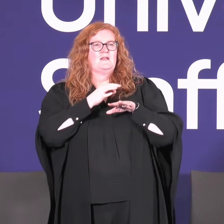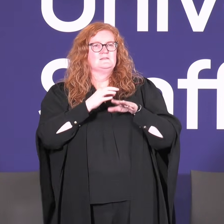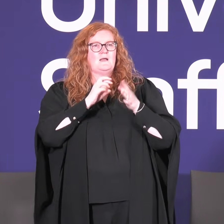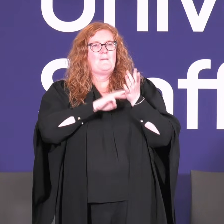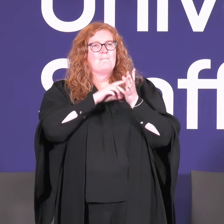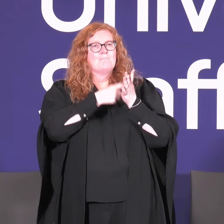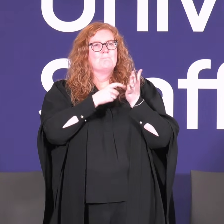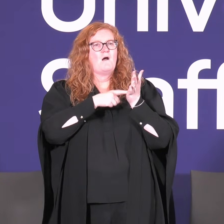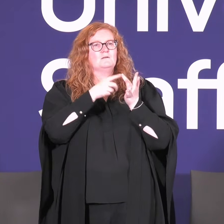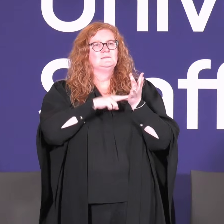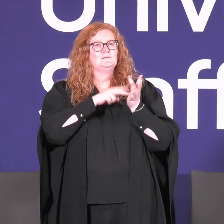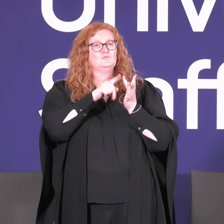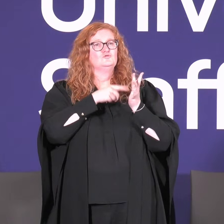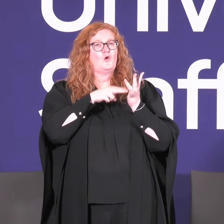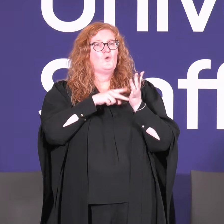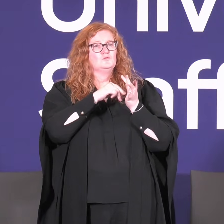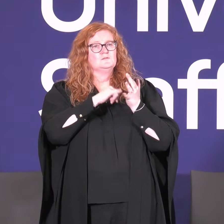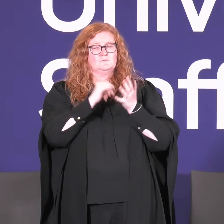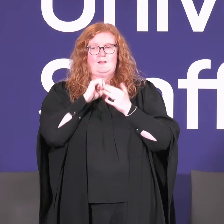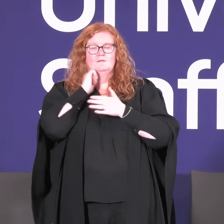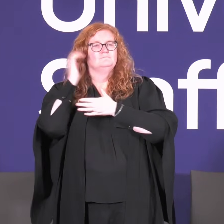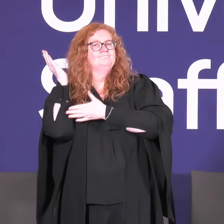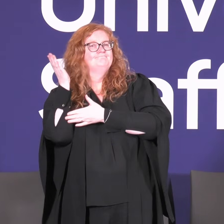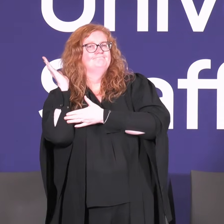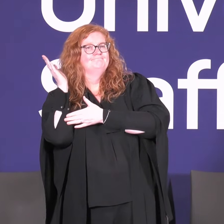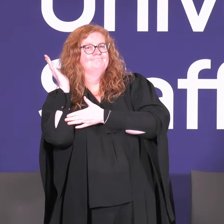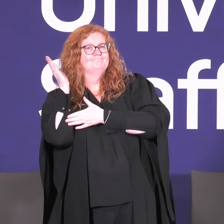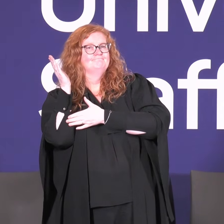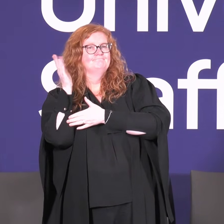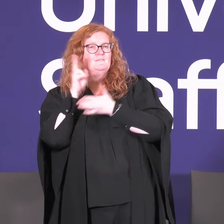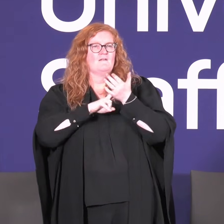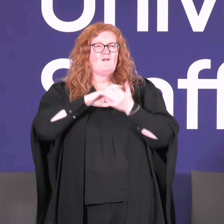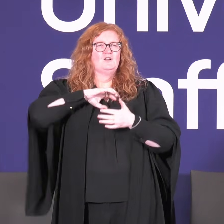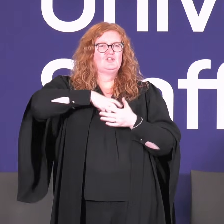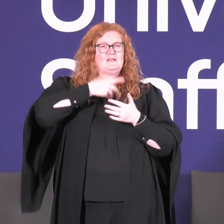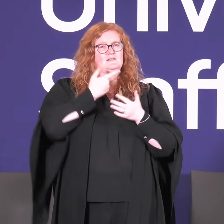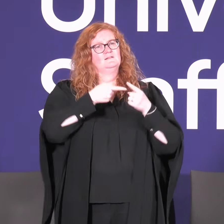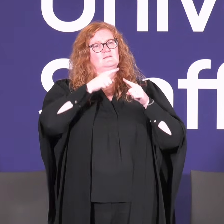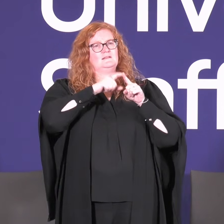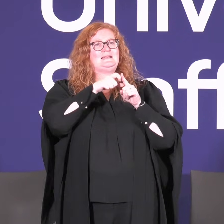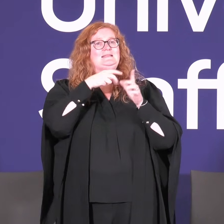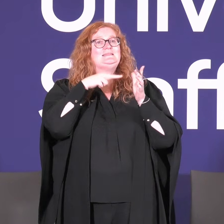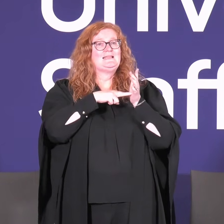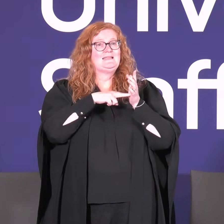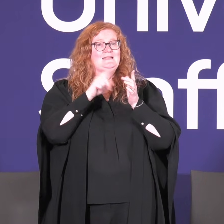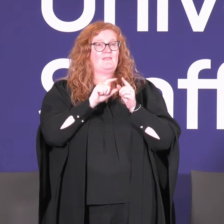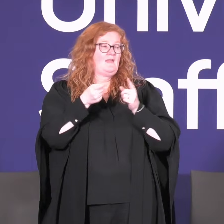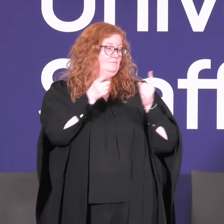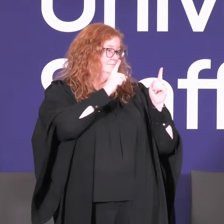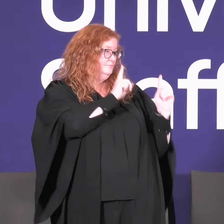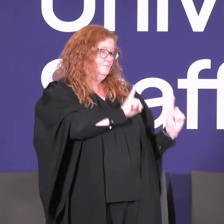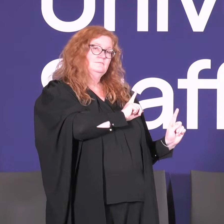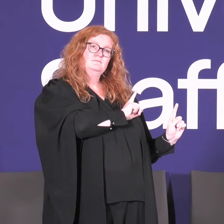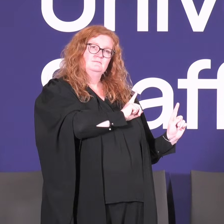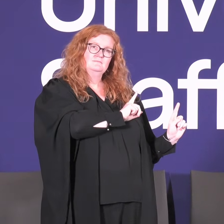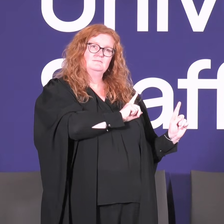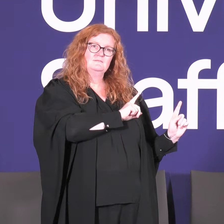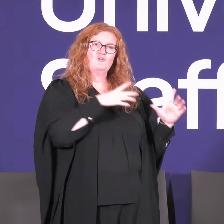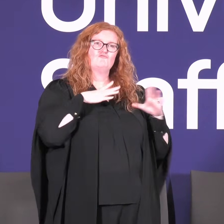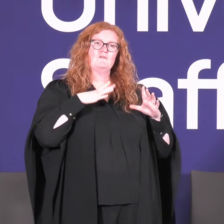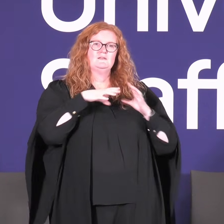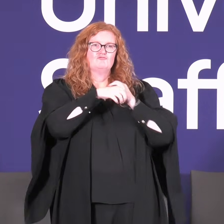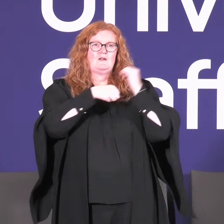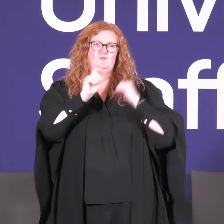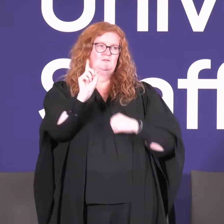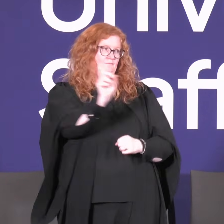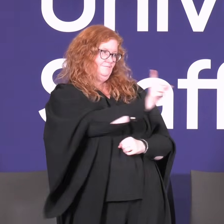then make a short address. The Vice-Chancellor and Executive Dean will then move to the lower platform, ready to receive